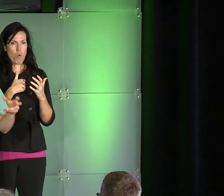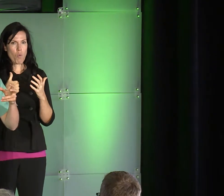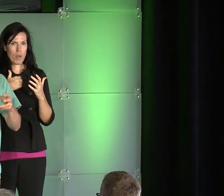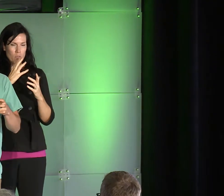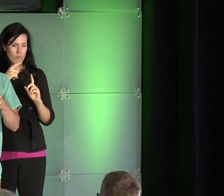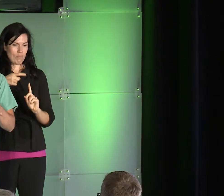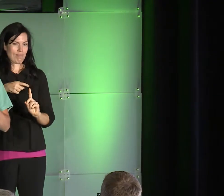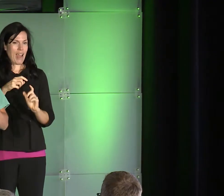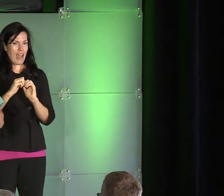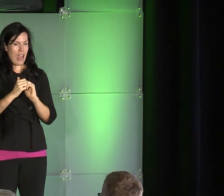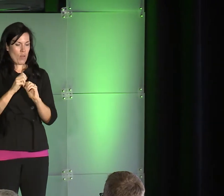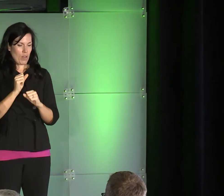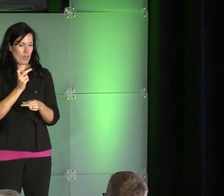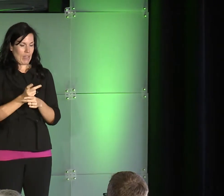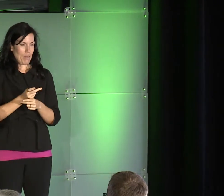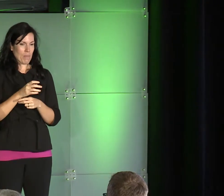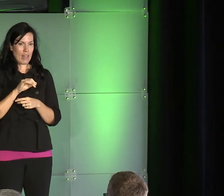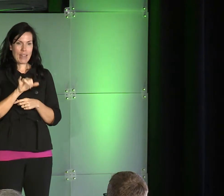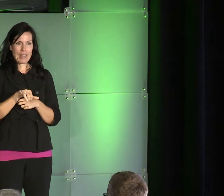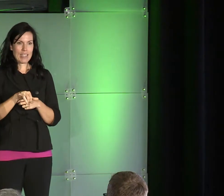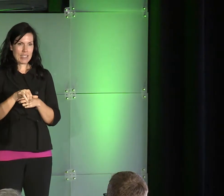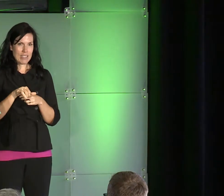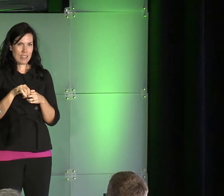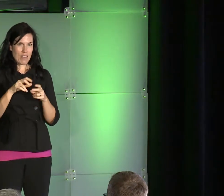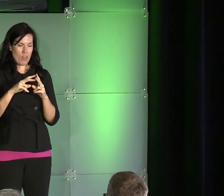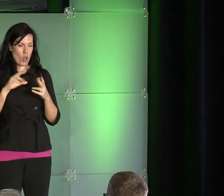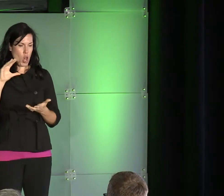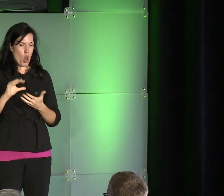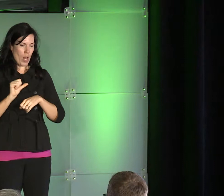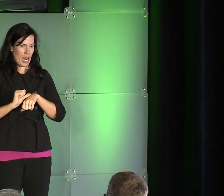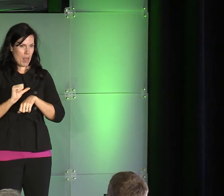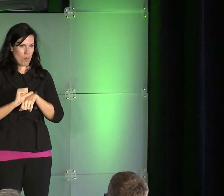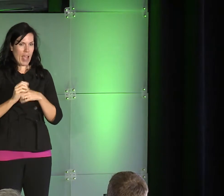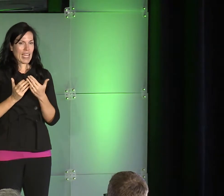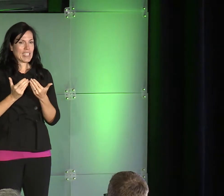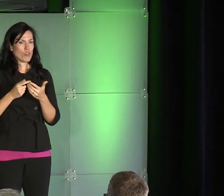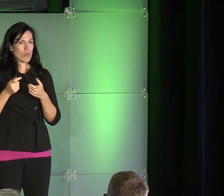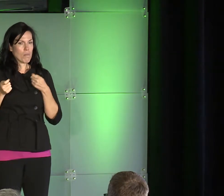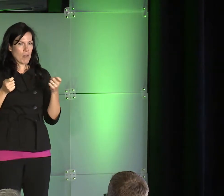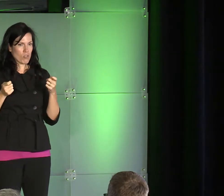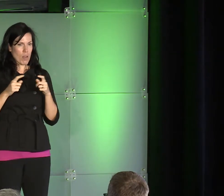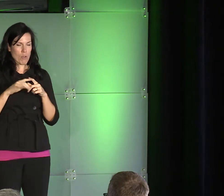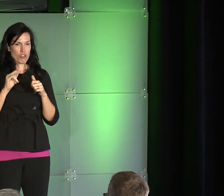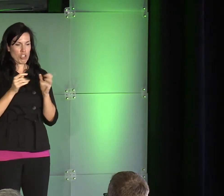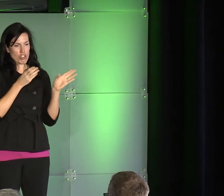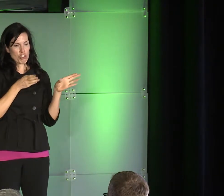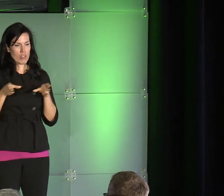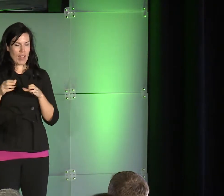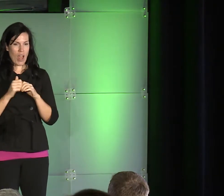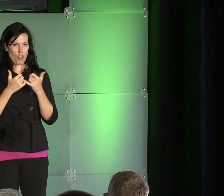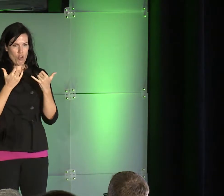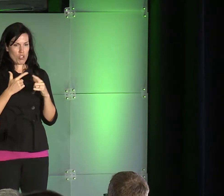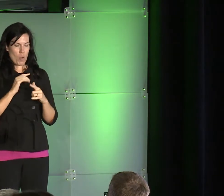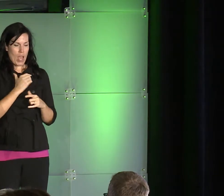around, is how do you keep this extremely low labor and extremely easy to manage. So it's really just a shift from how they're currently managing waste